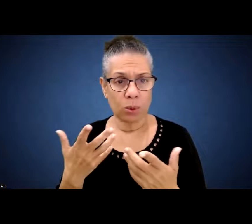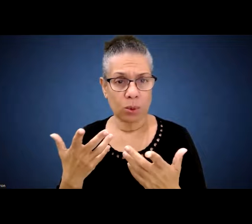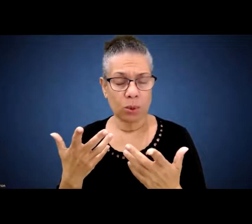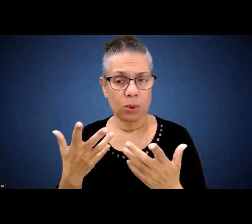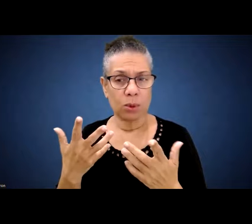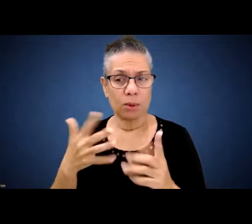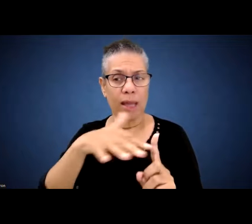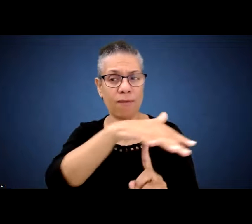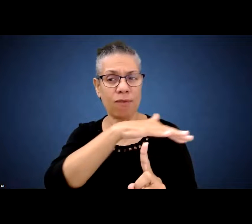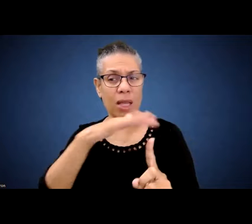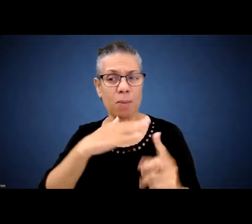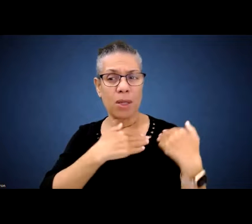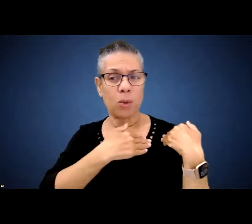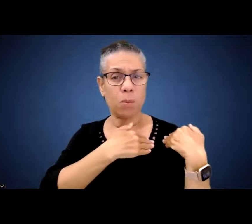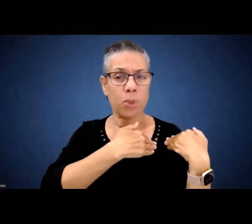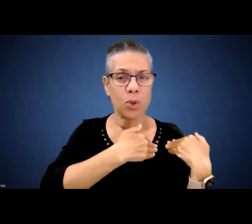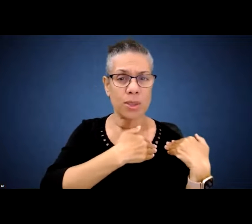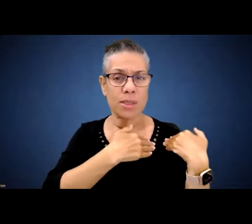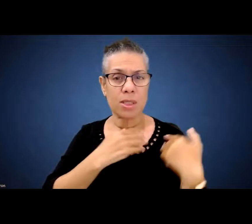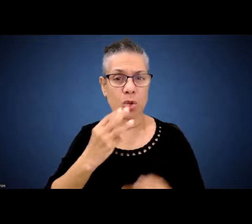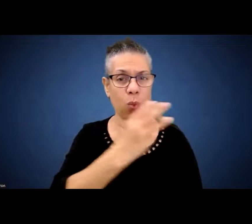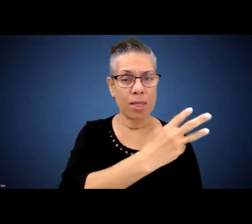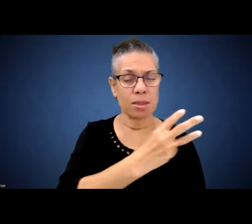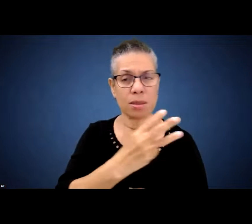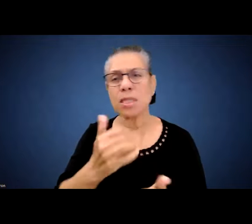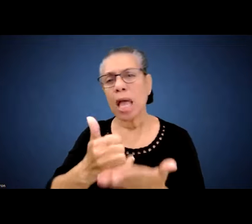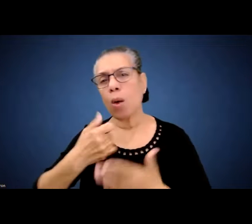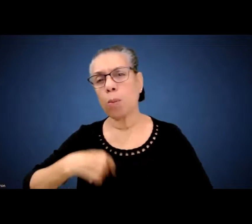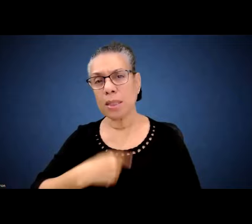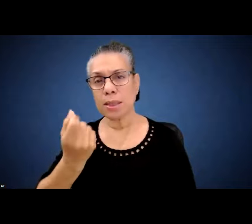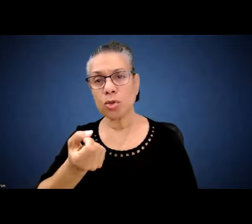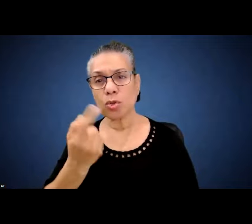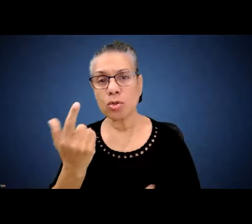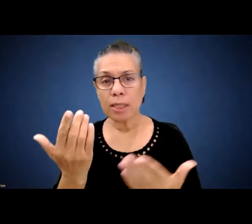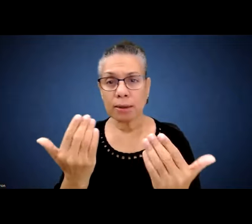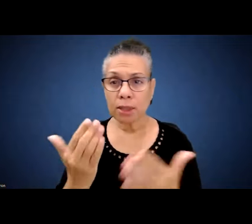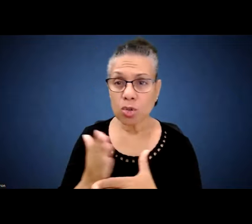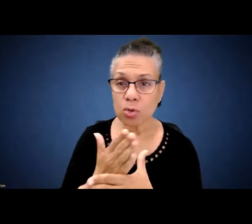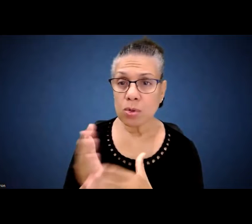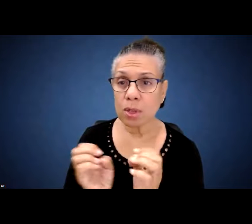environmental burdens out there in a way that the rest of us could understand.